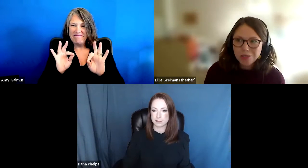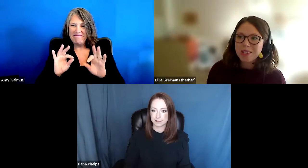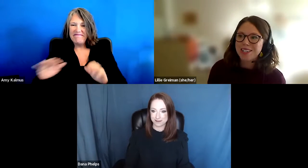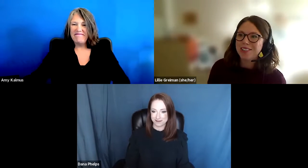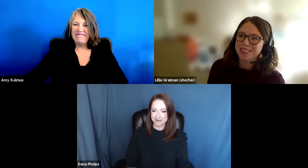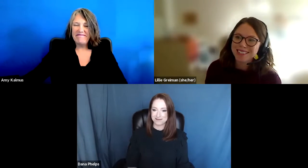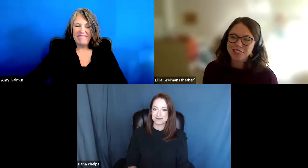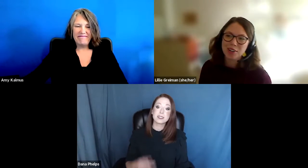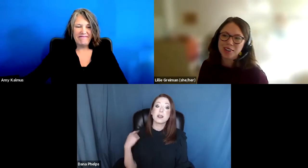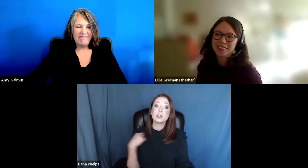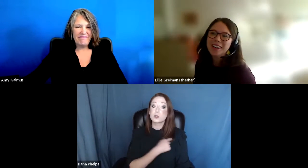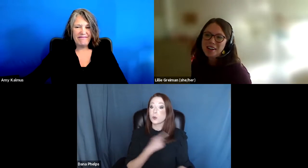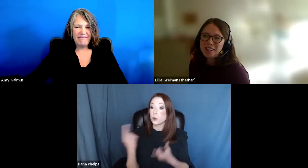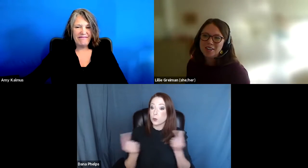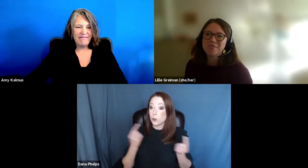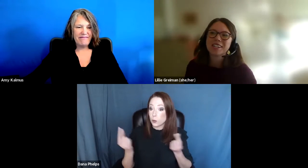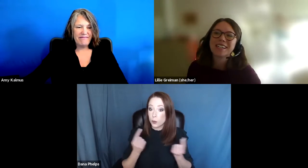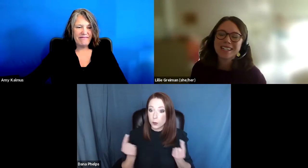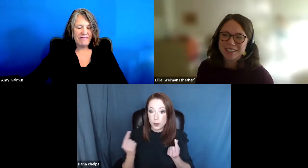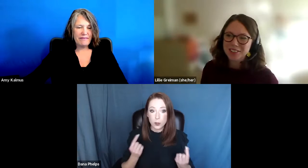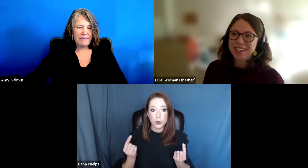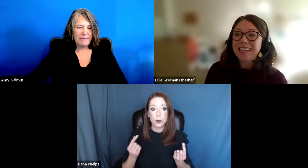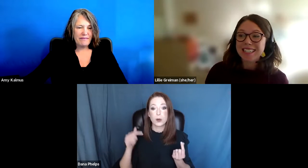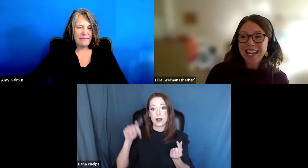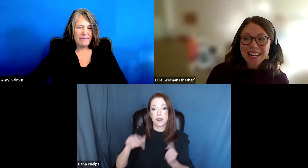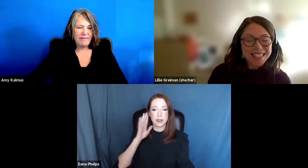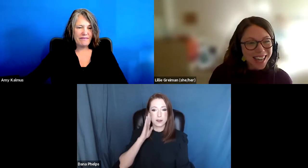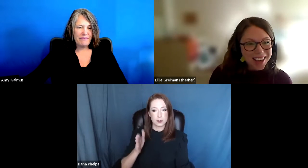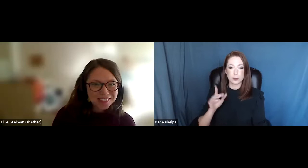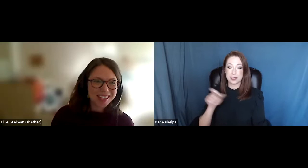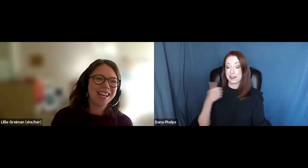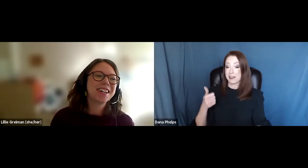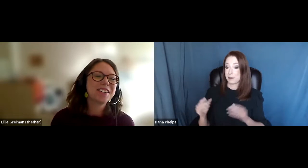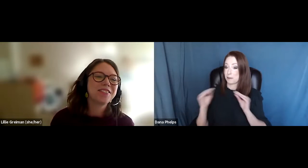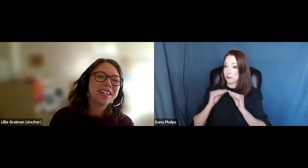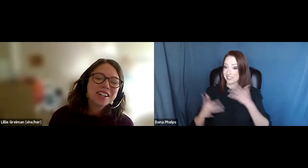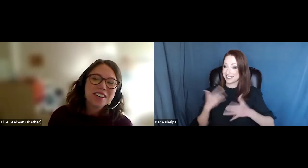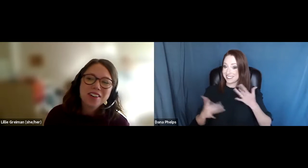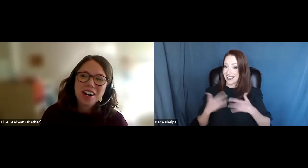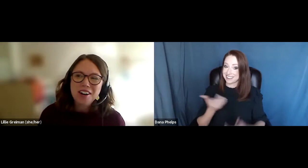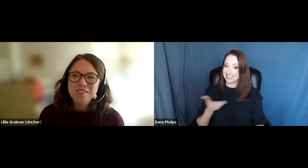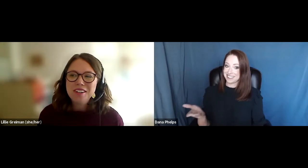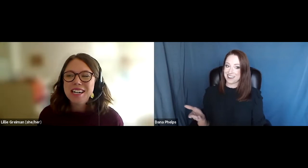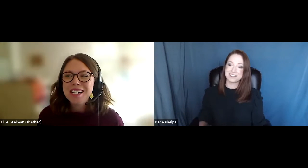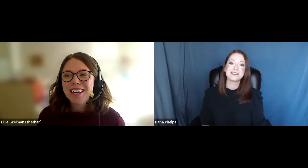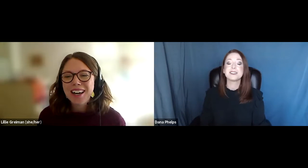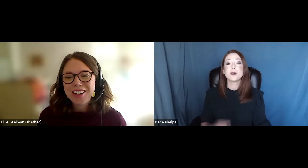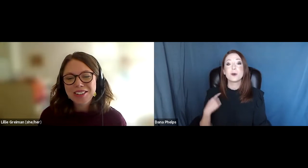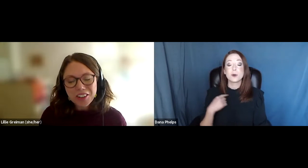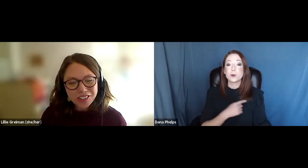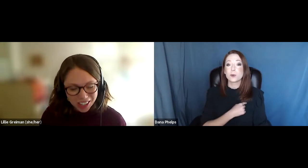So what do we do? This is where we're going to get into the really exciting stuff.